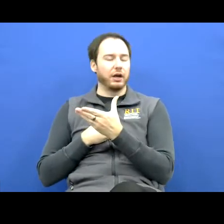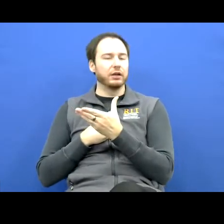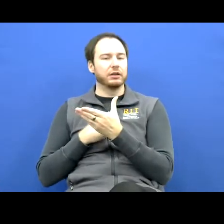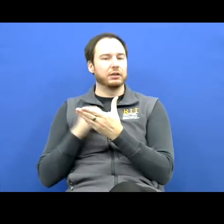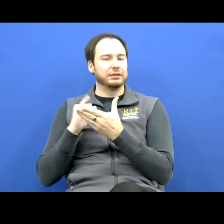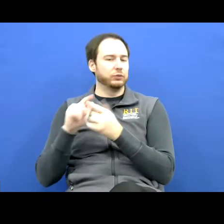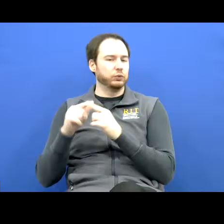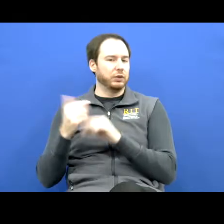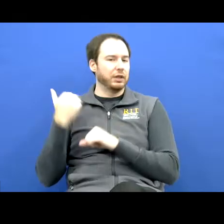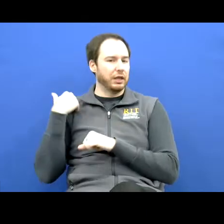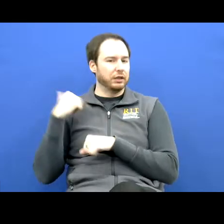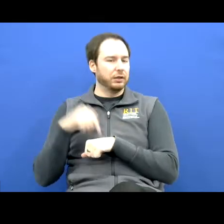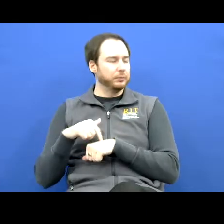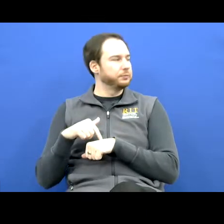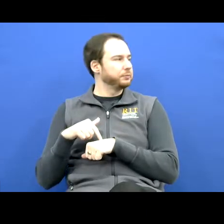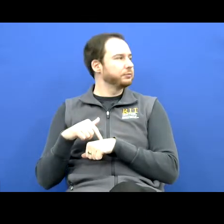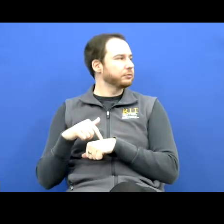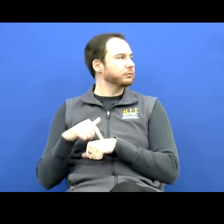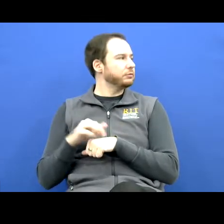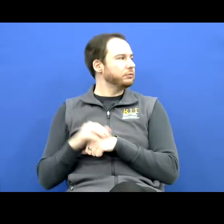last time,